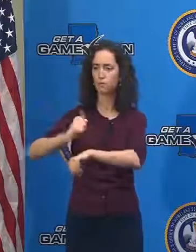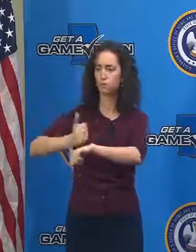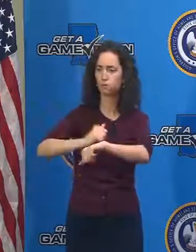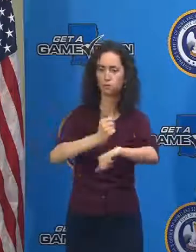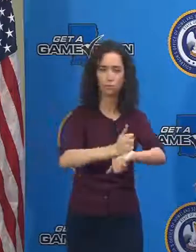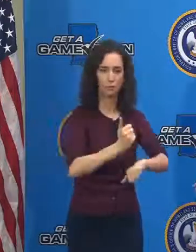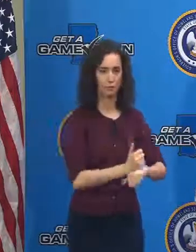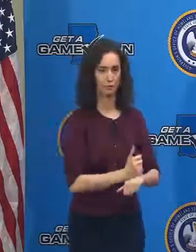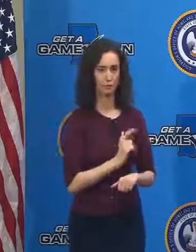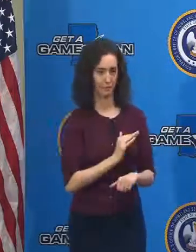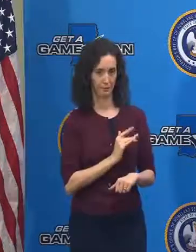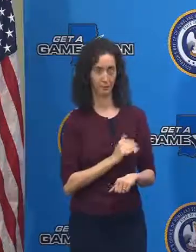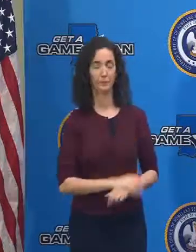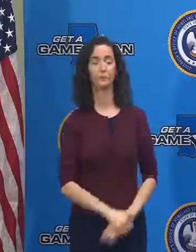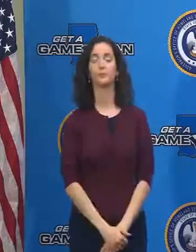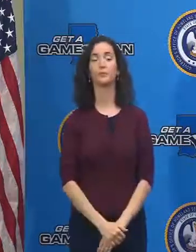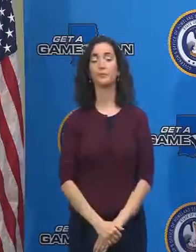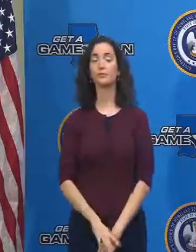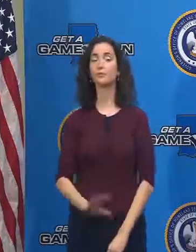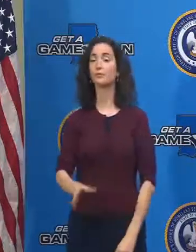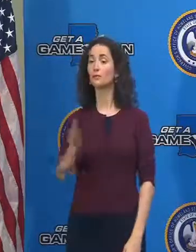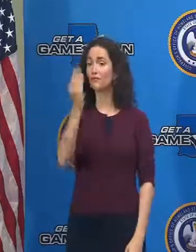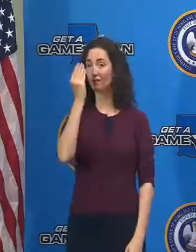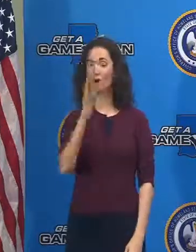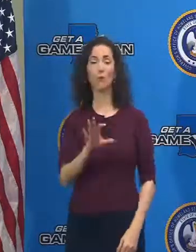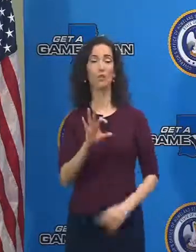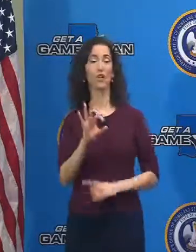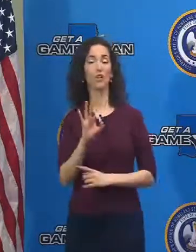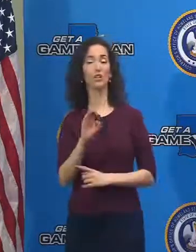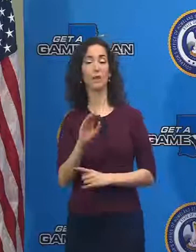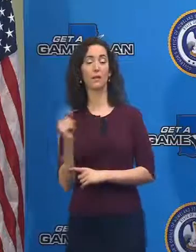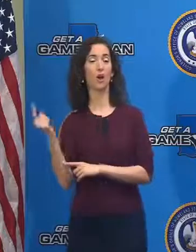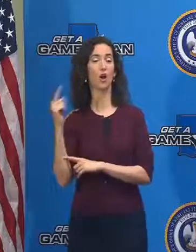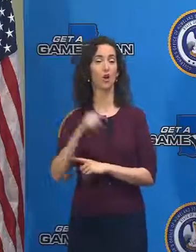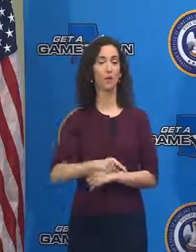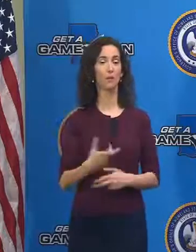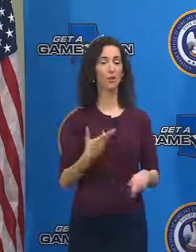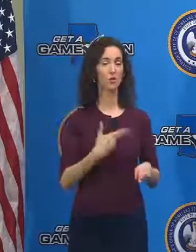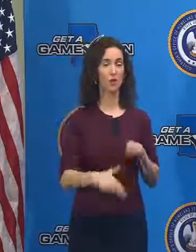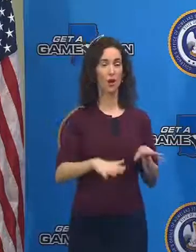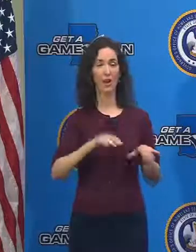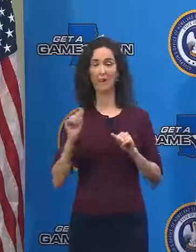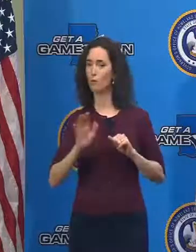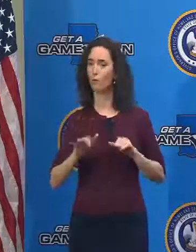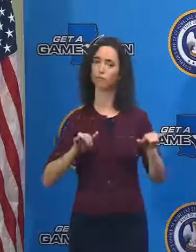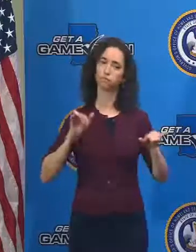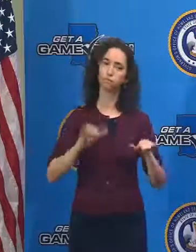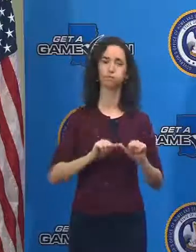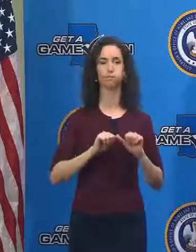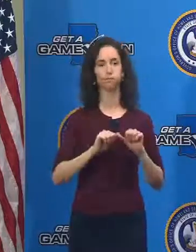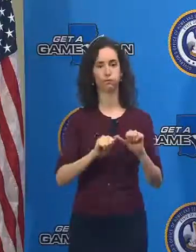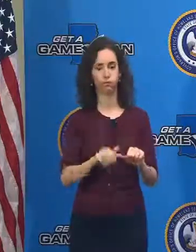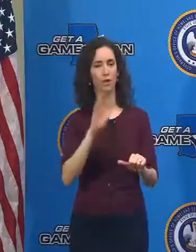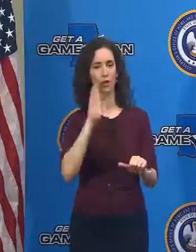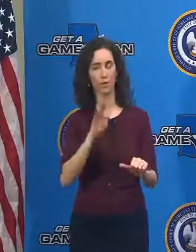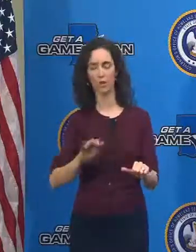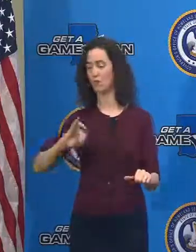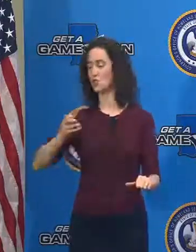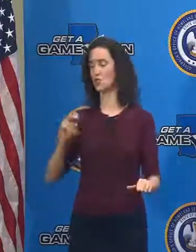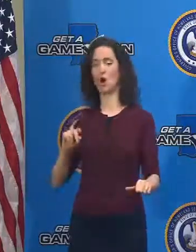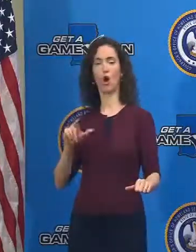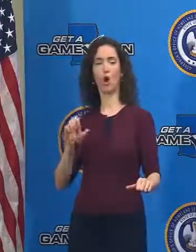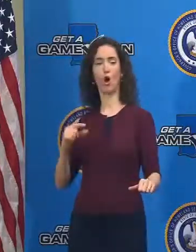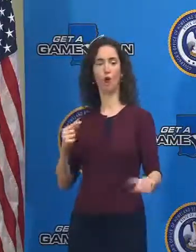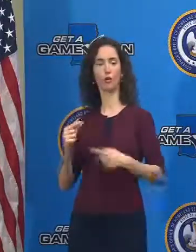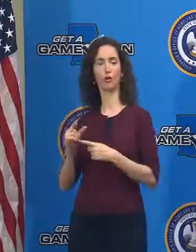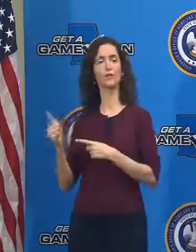I'd like you to know that FEMA will have a long-term presence here. John Long will be the federal coordinating officer. He is a resident of Louisiana, and he